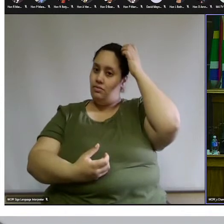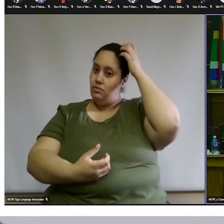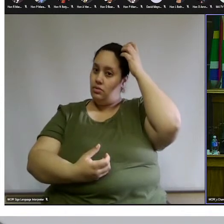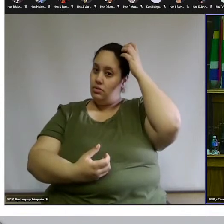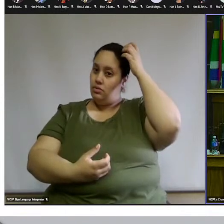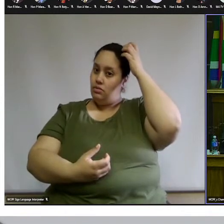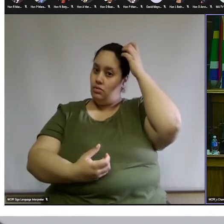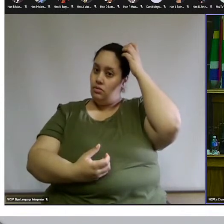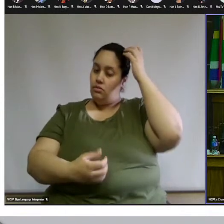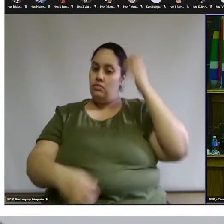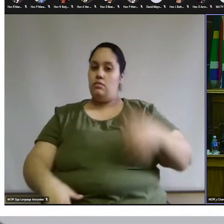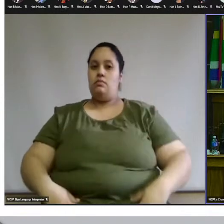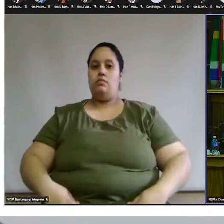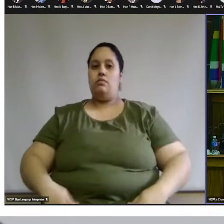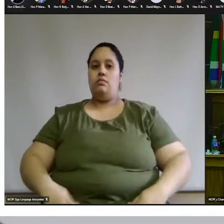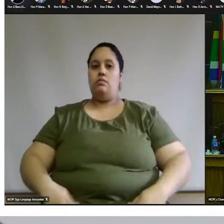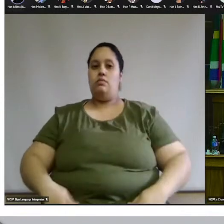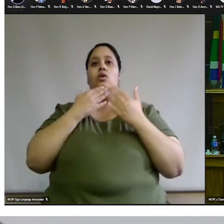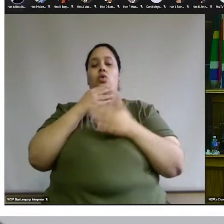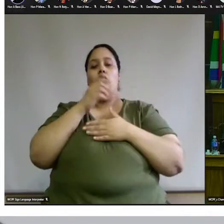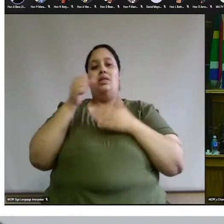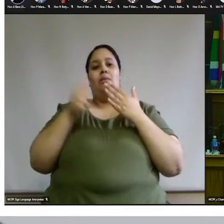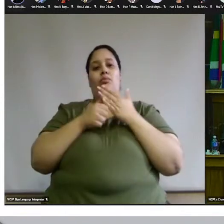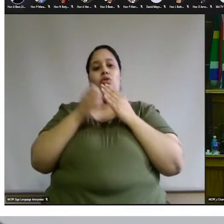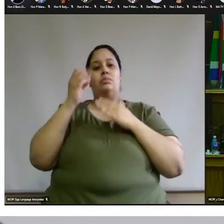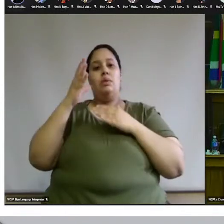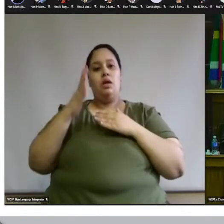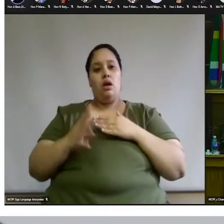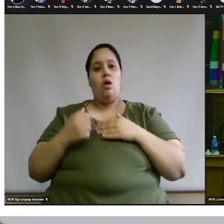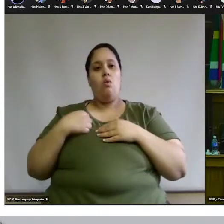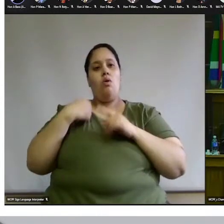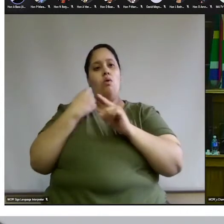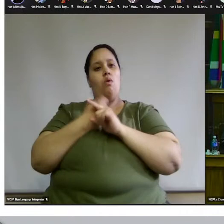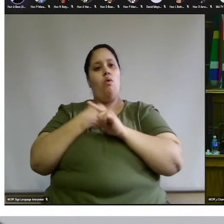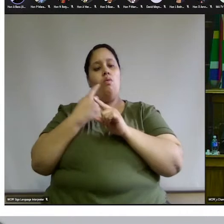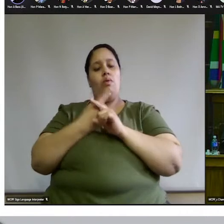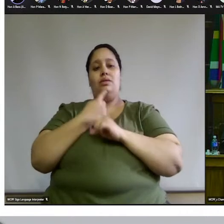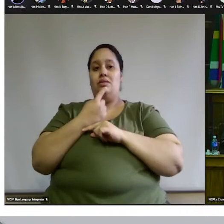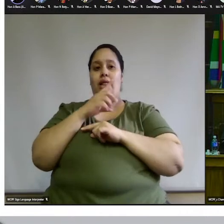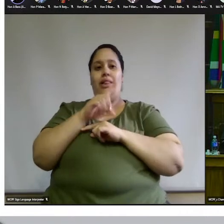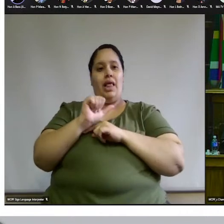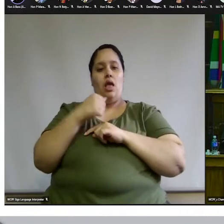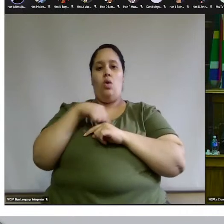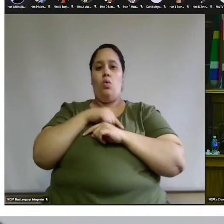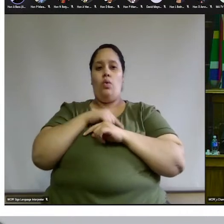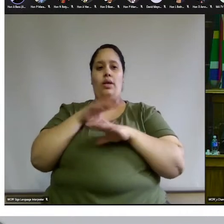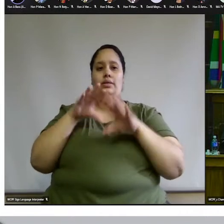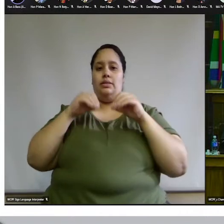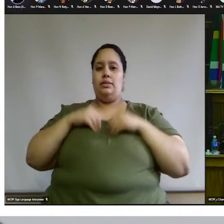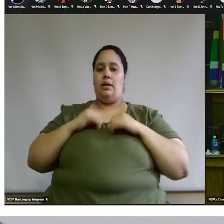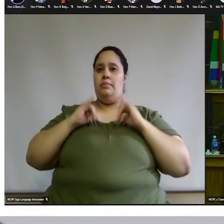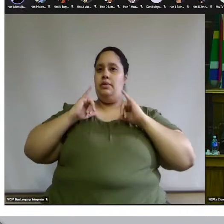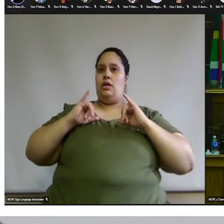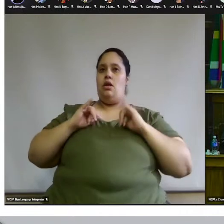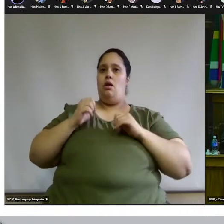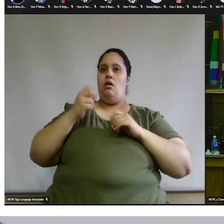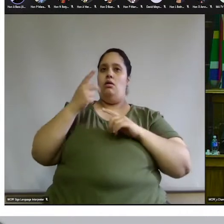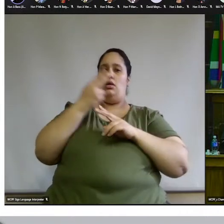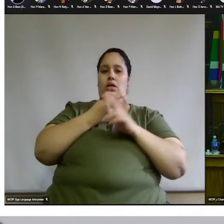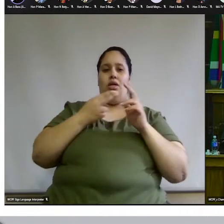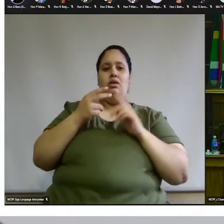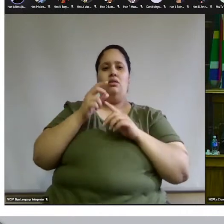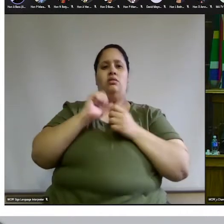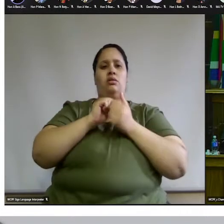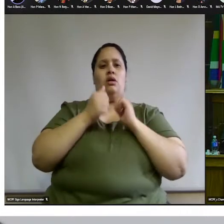Thank you, Deputy Speaker. Deputy Speaker, we have always maintained that the DA does not take serious arts, sports and culture in the province. There are